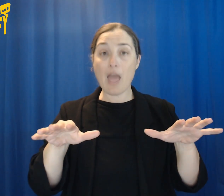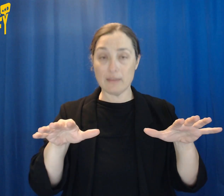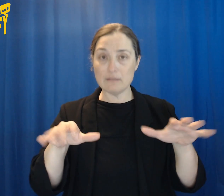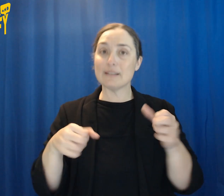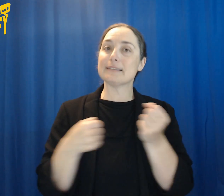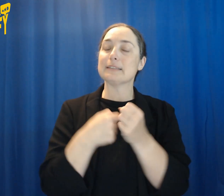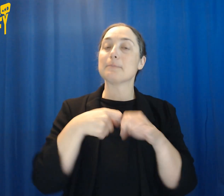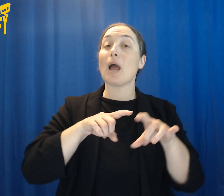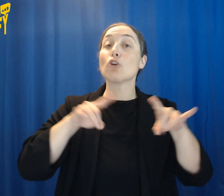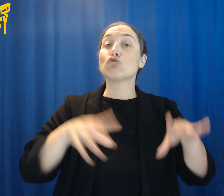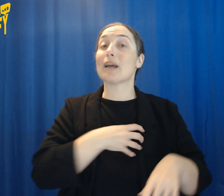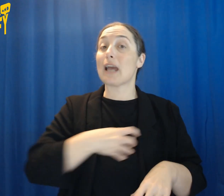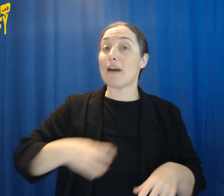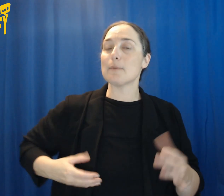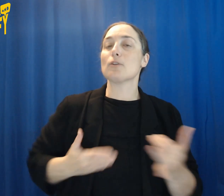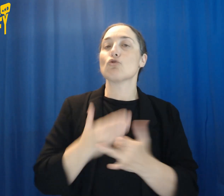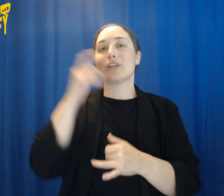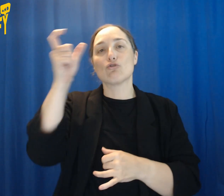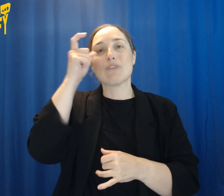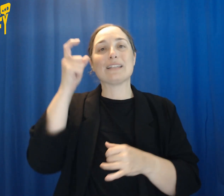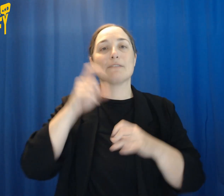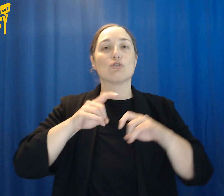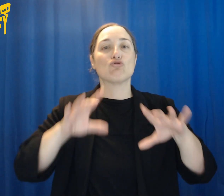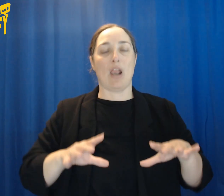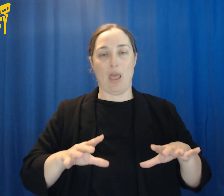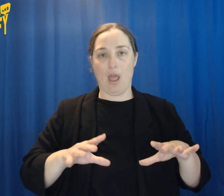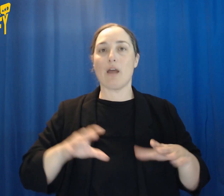Australian Government through Creative Australia, its principal arts